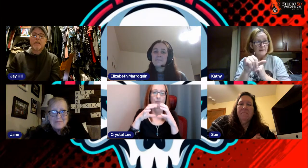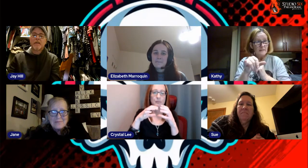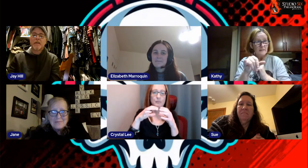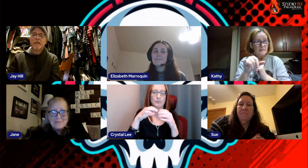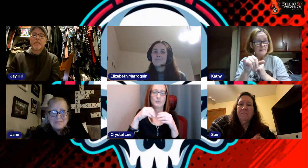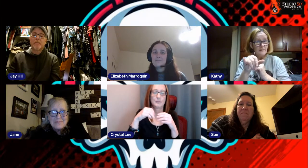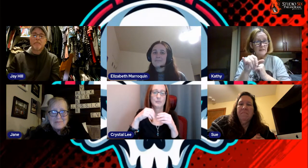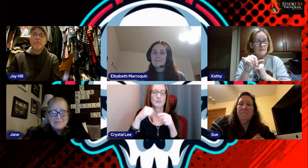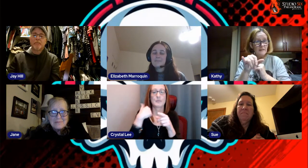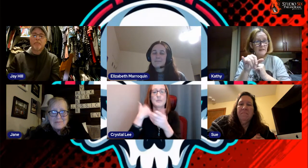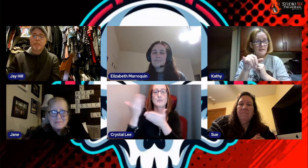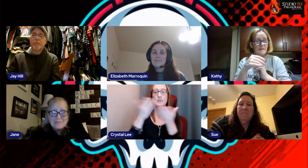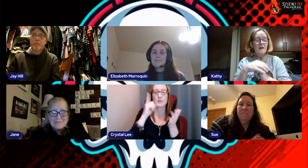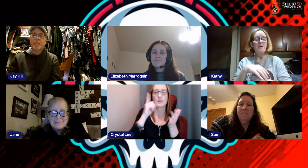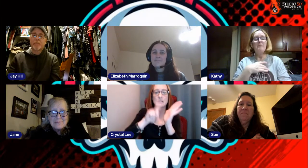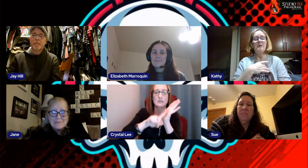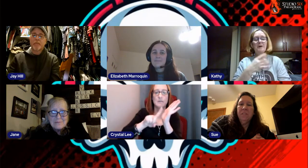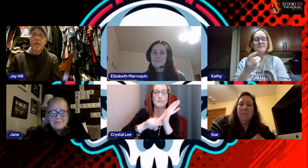that.